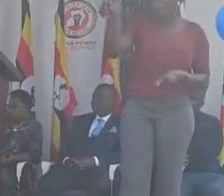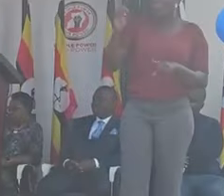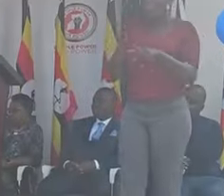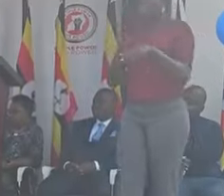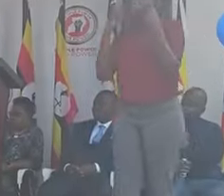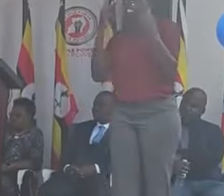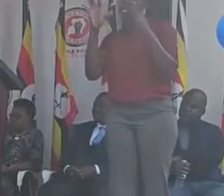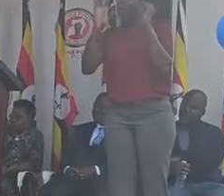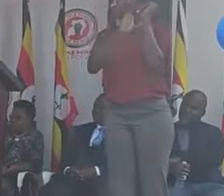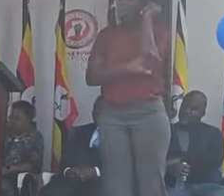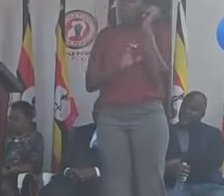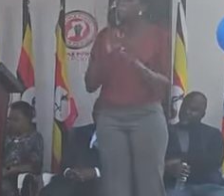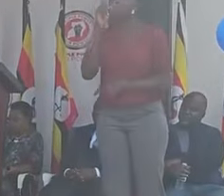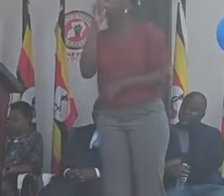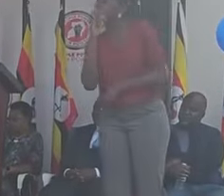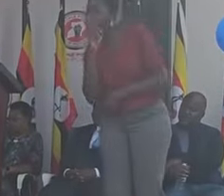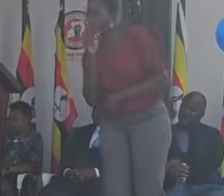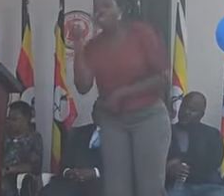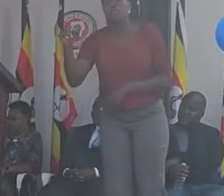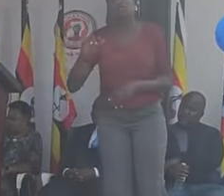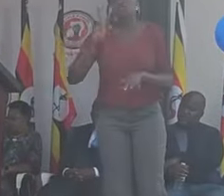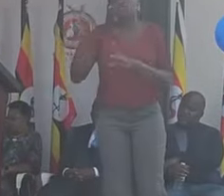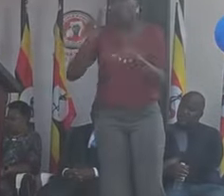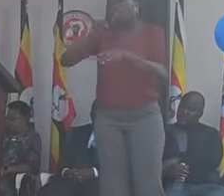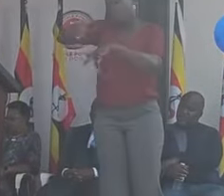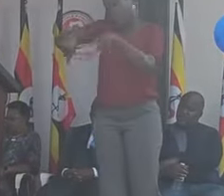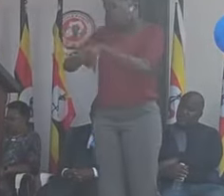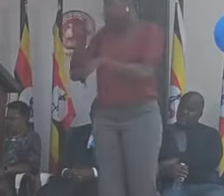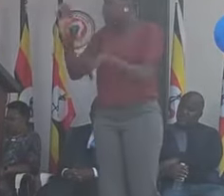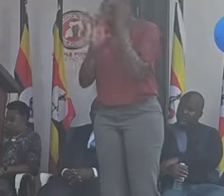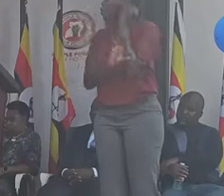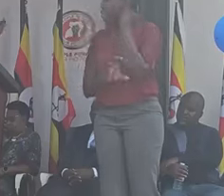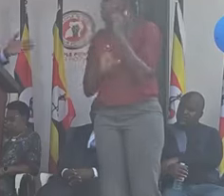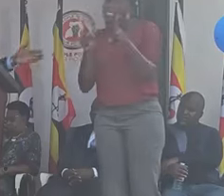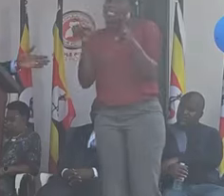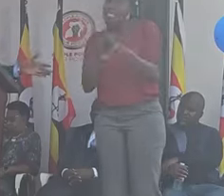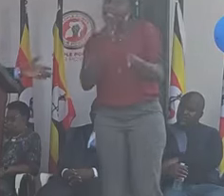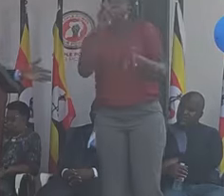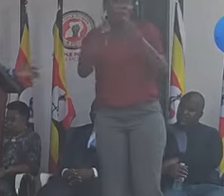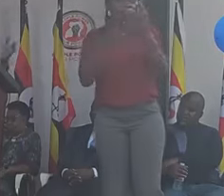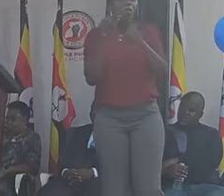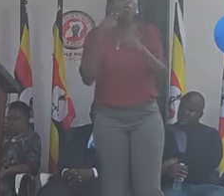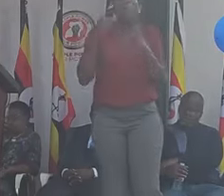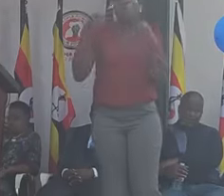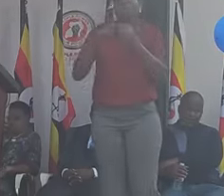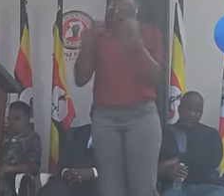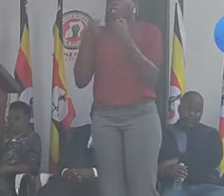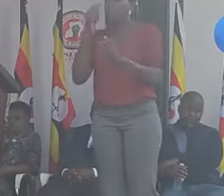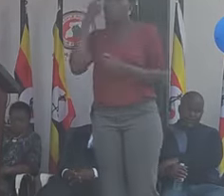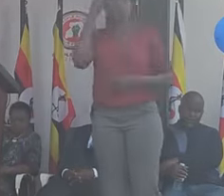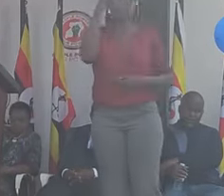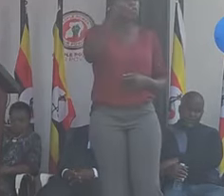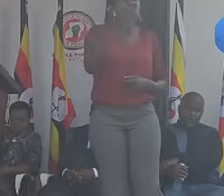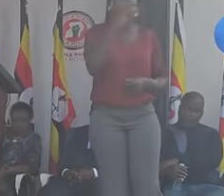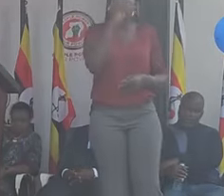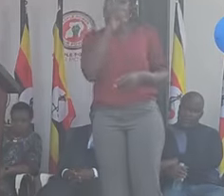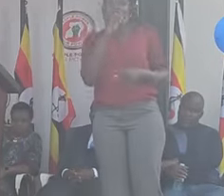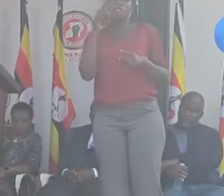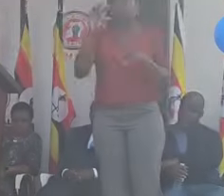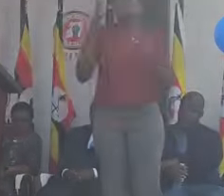siyo no sirikireyo olinde mwisi olukwe nabo abakulwanira ko gwe no sirikira jolyo